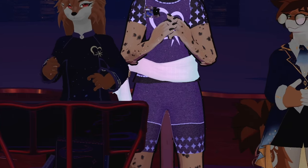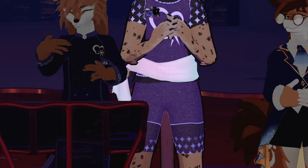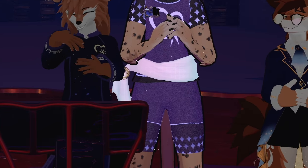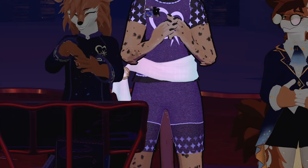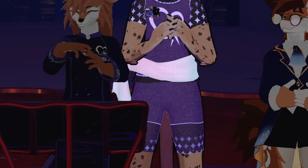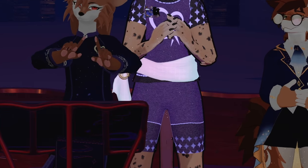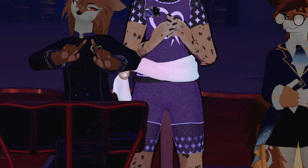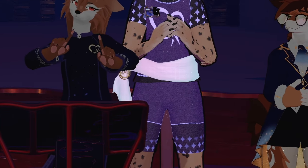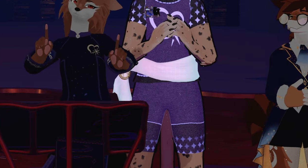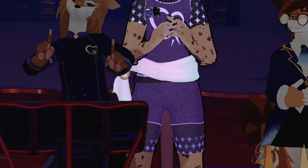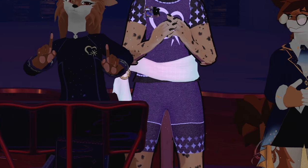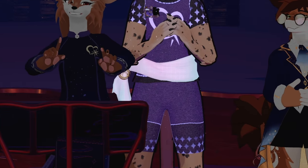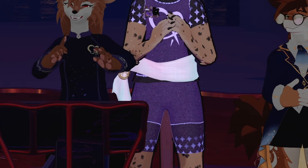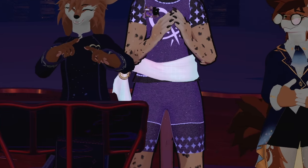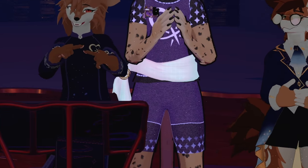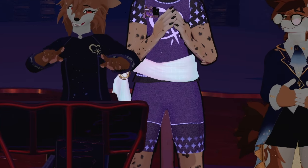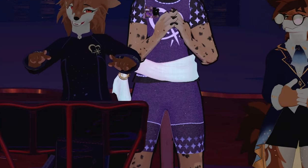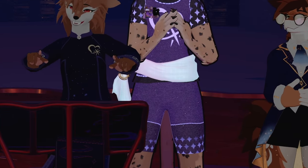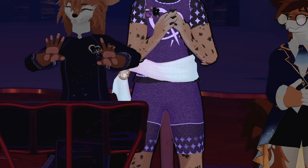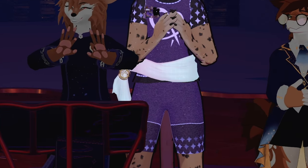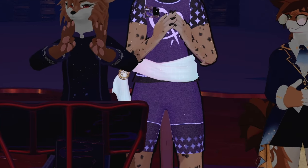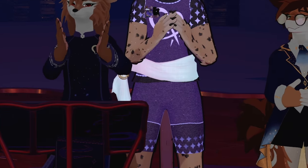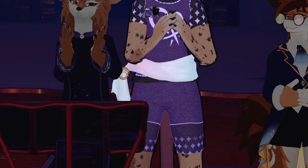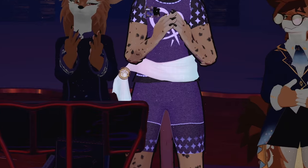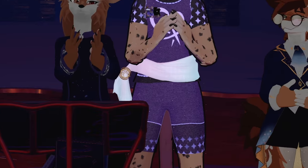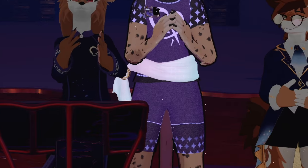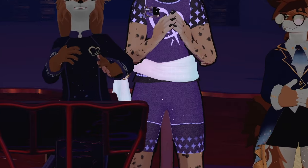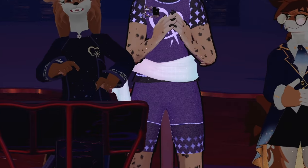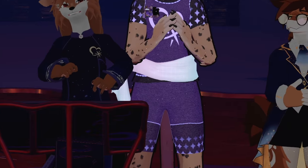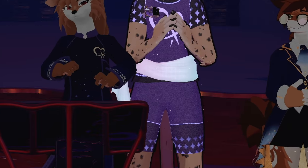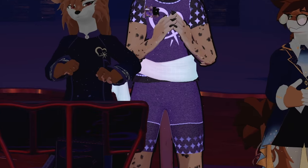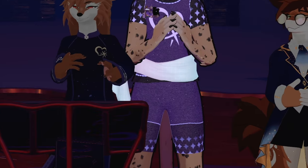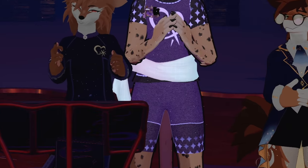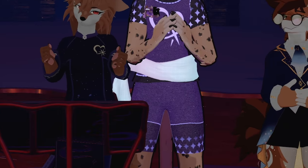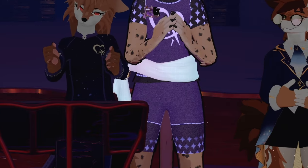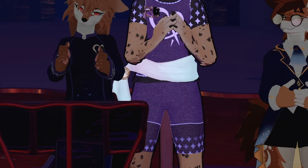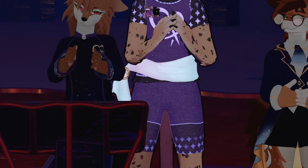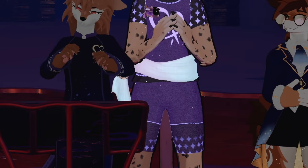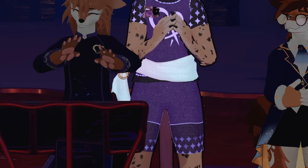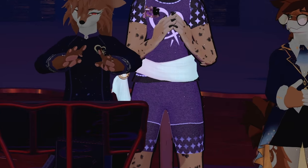but BSL developed in a different language family.